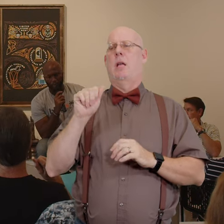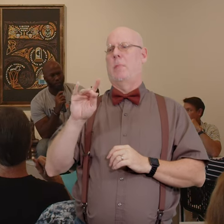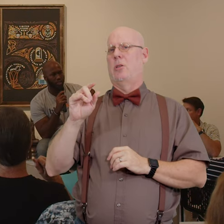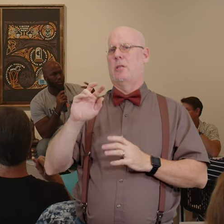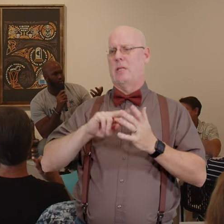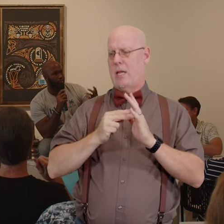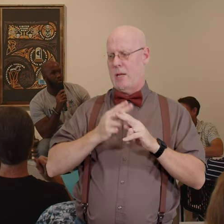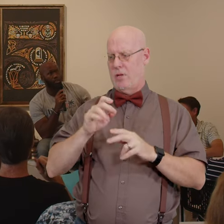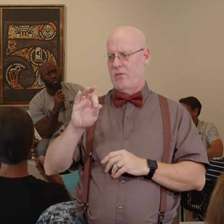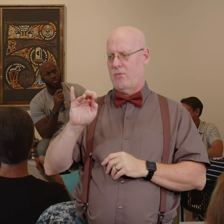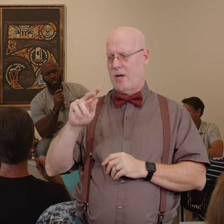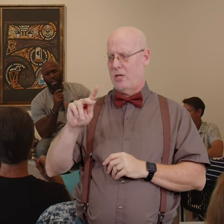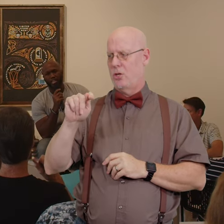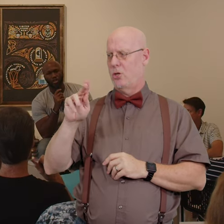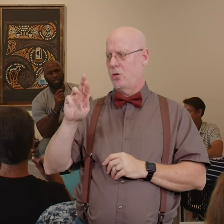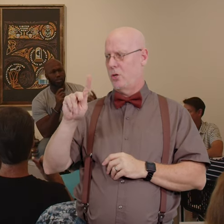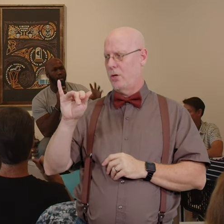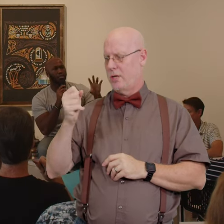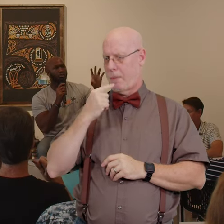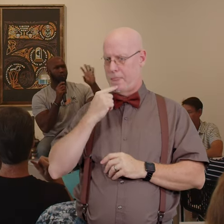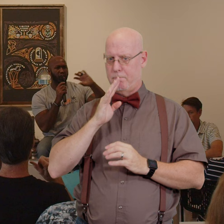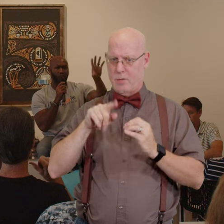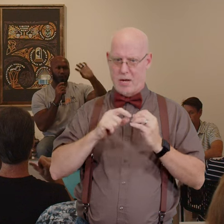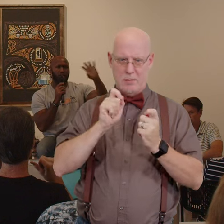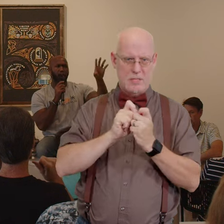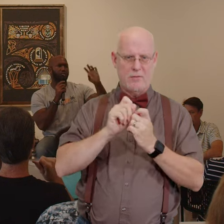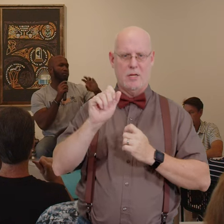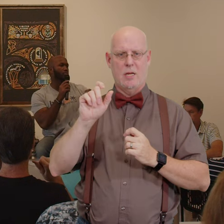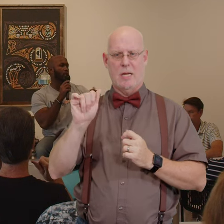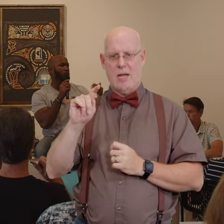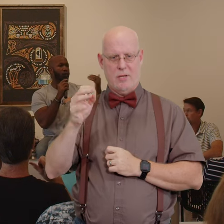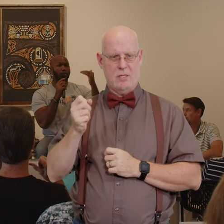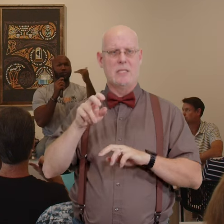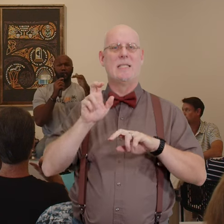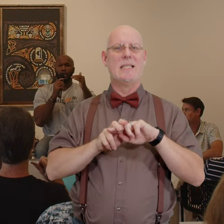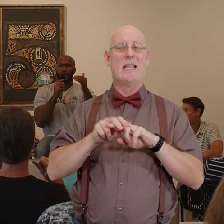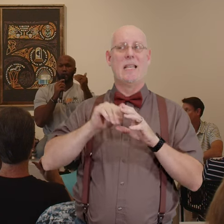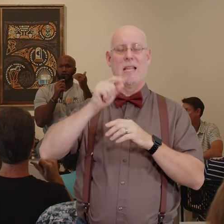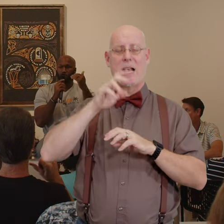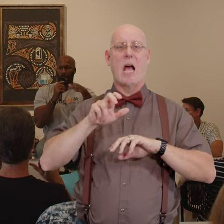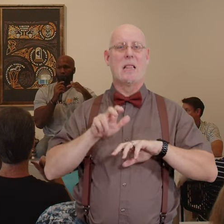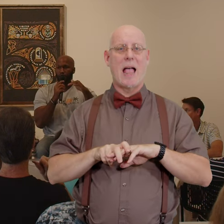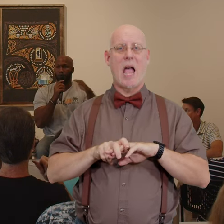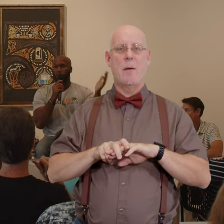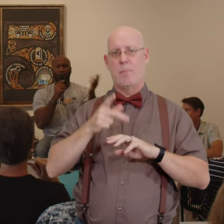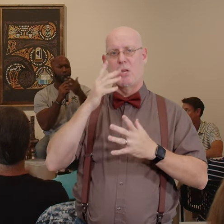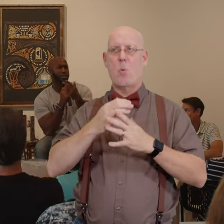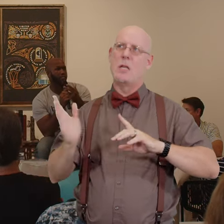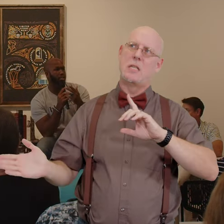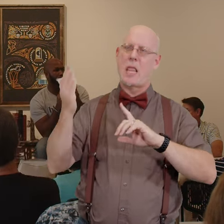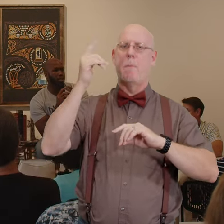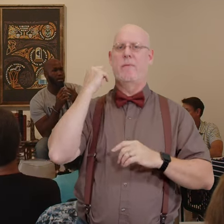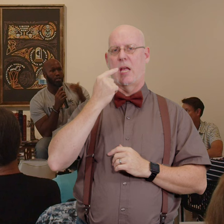guy who's an apologist by the name of Frank Turkish. And so he says, speaking about particular atheists, where they're sitting in God's lap to slap